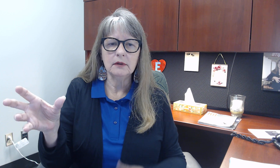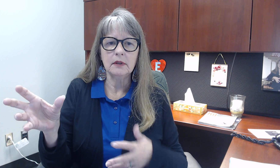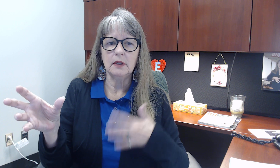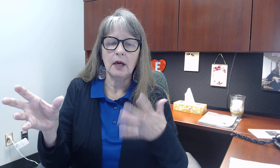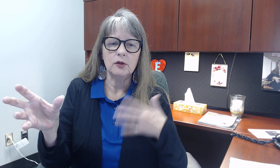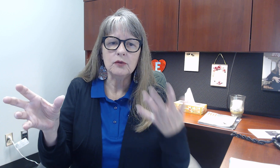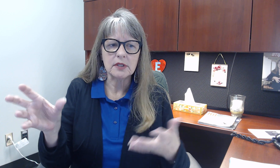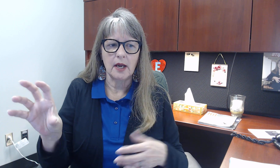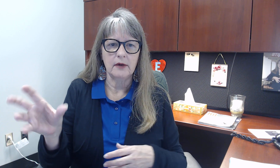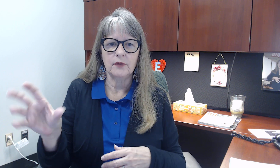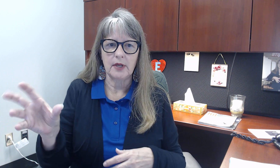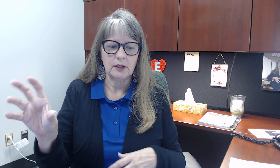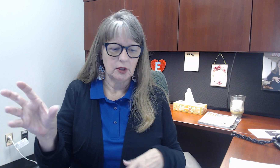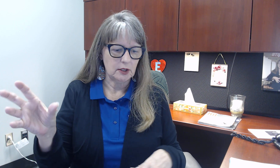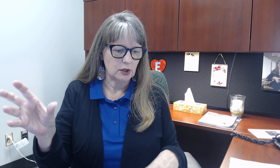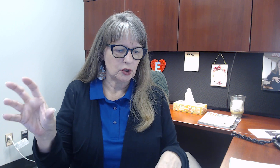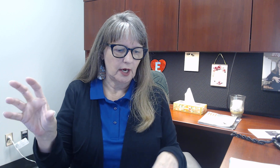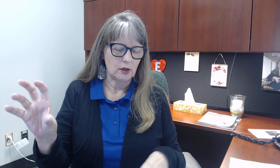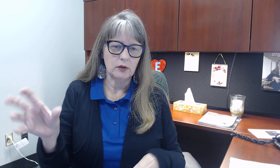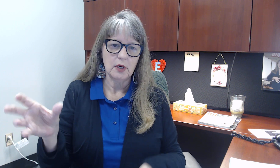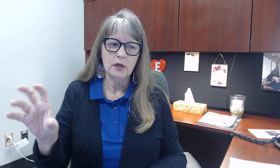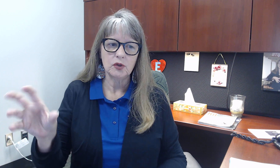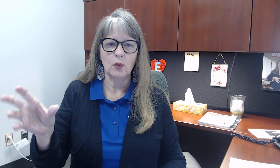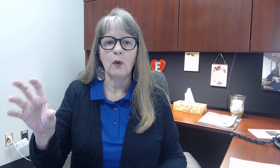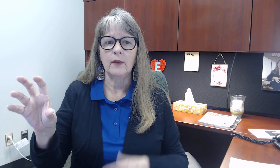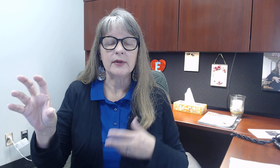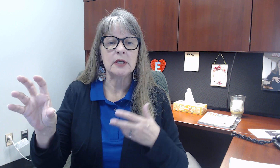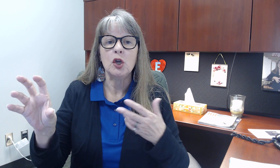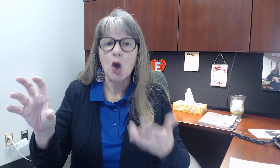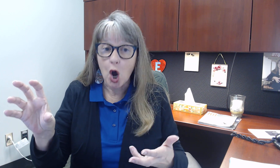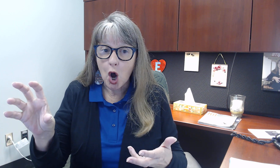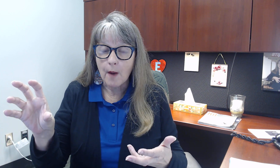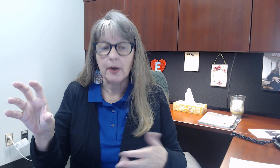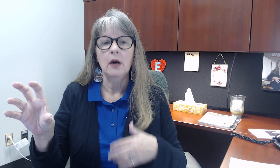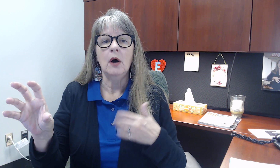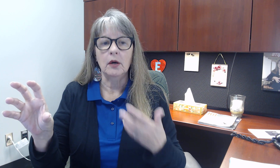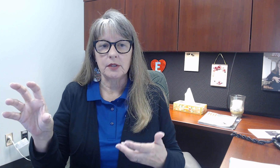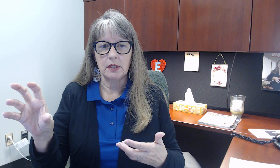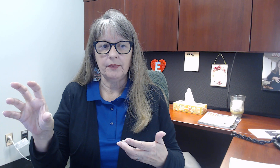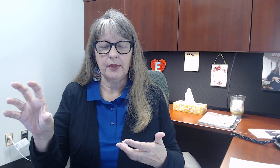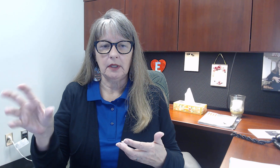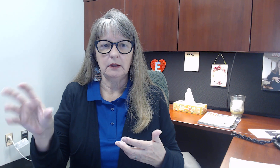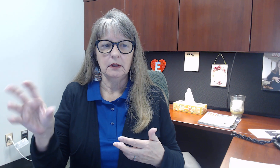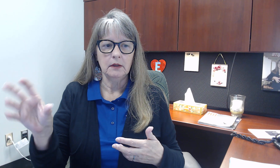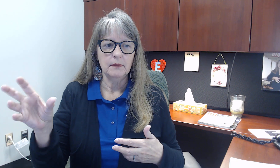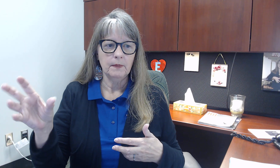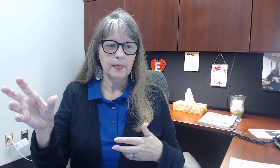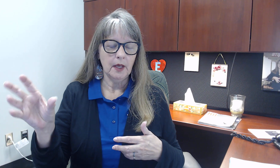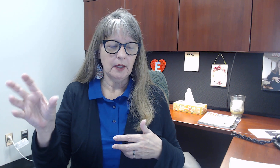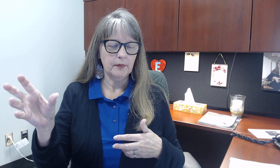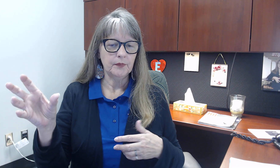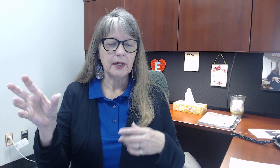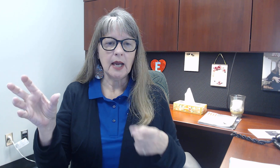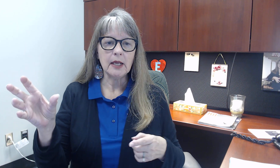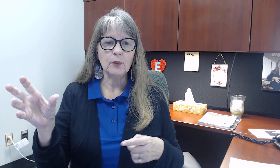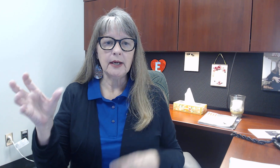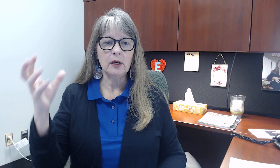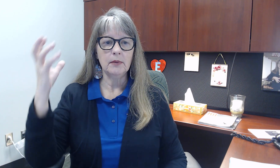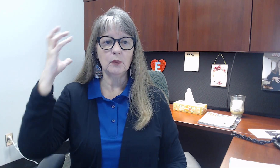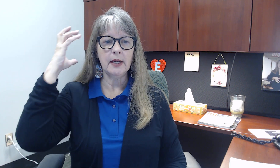haven't got a new sign for that to change the channel. So, or if it's a knob on something. Kind of like radio, but radio